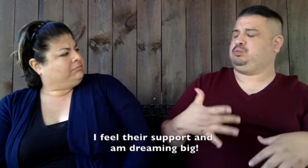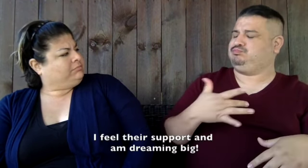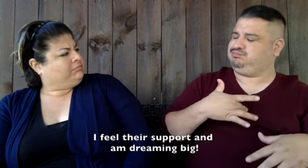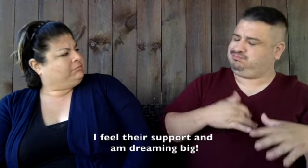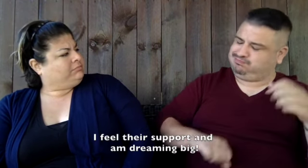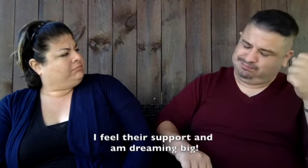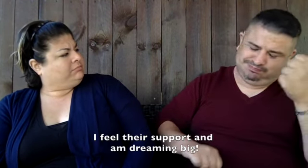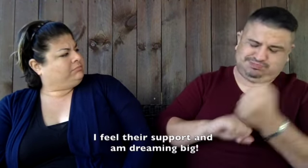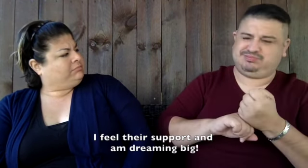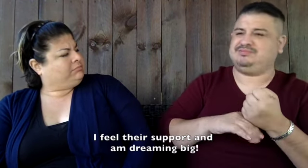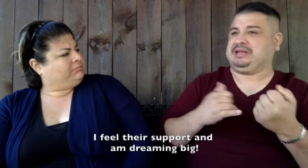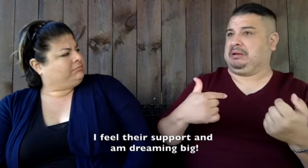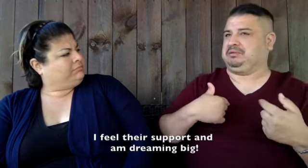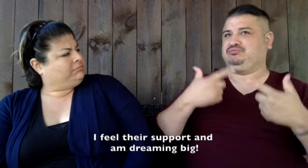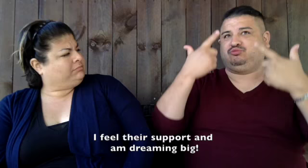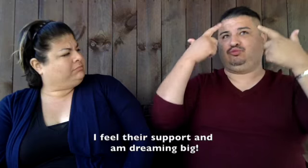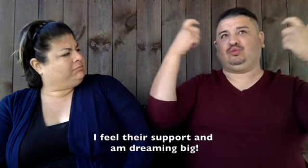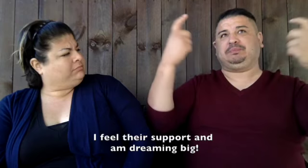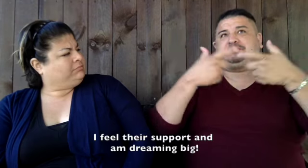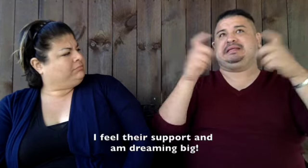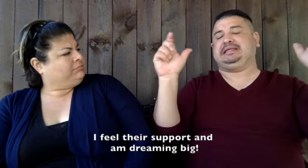I feel their support and I am dreaming big.